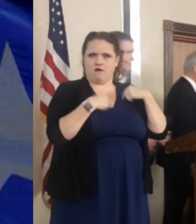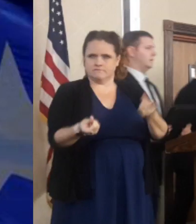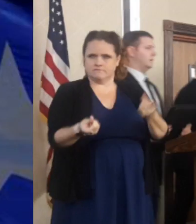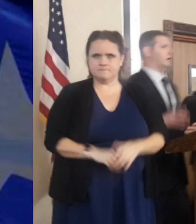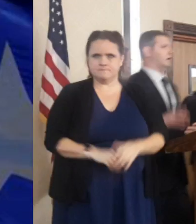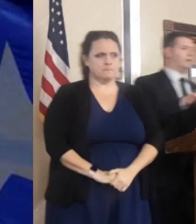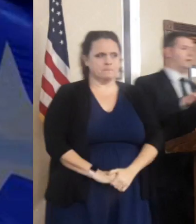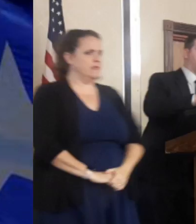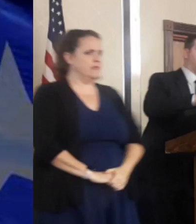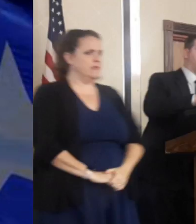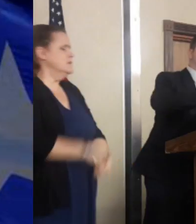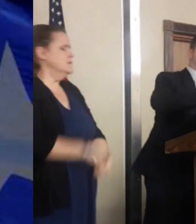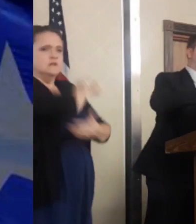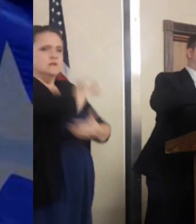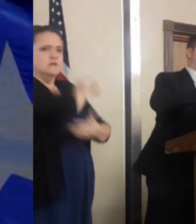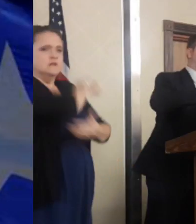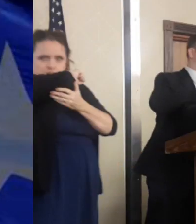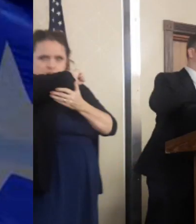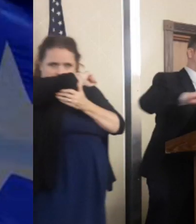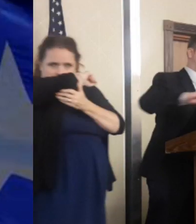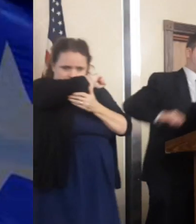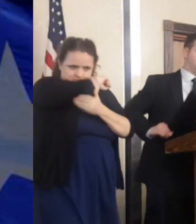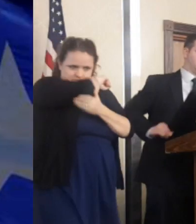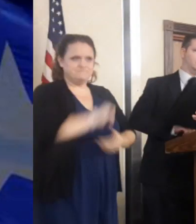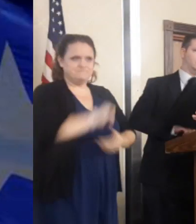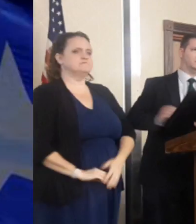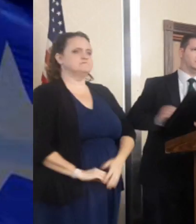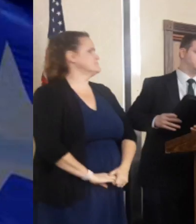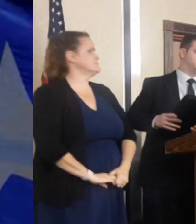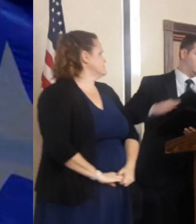Hi everybody, my name is Jeremy Myers.